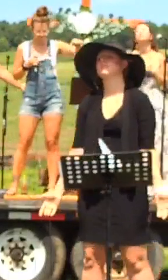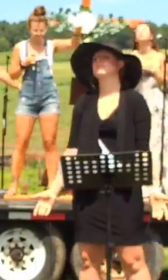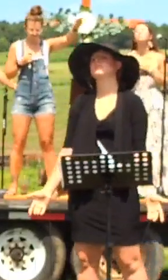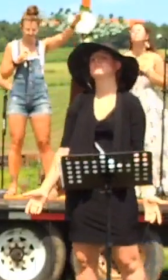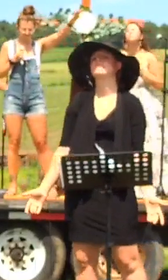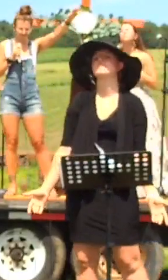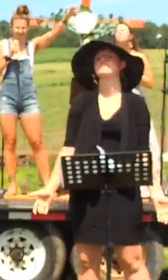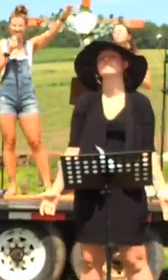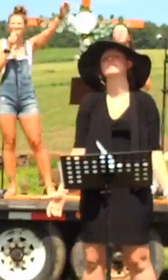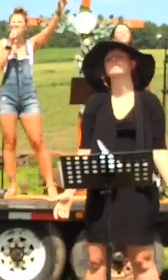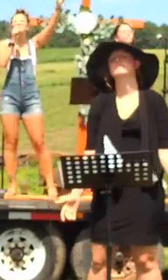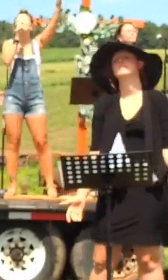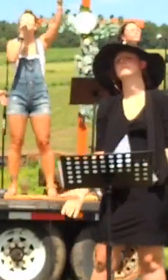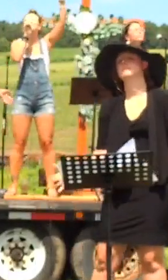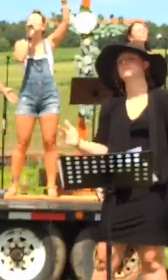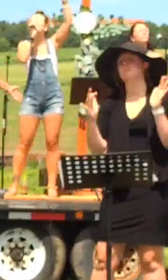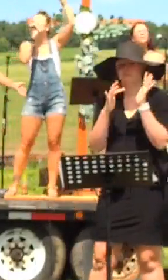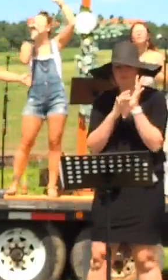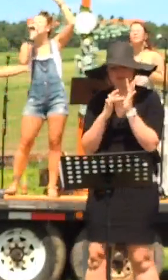oh.